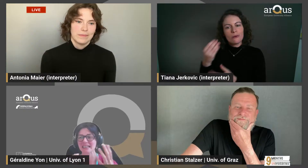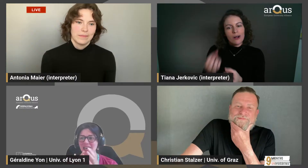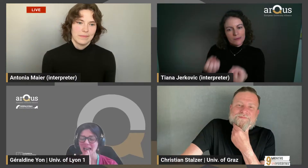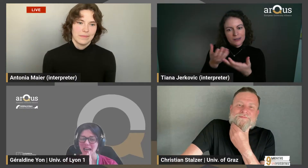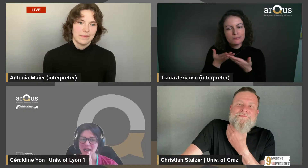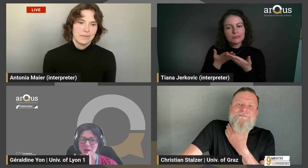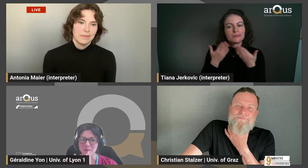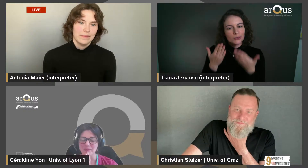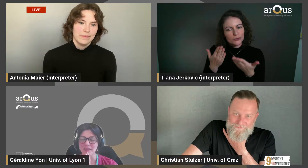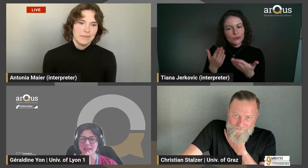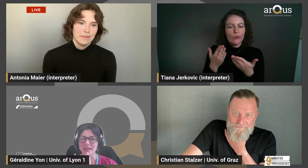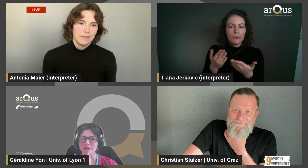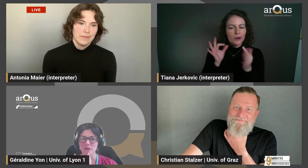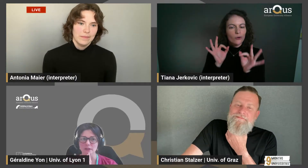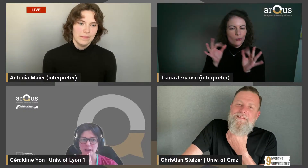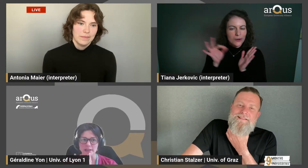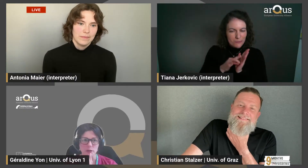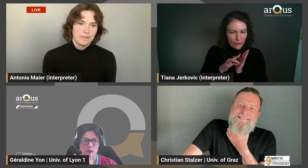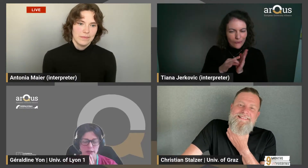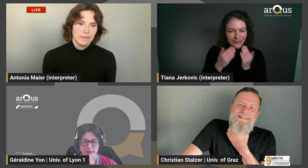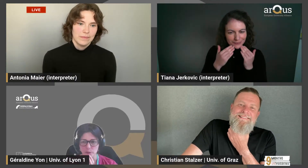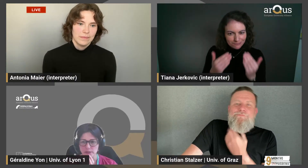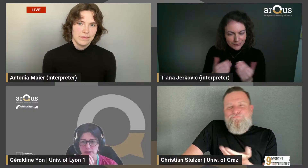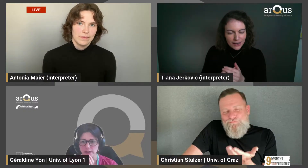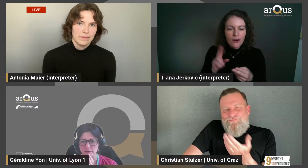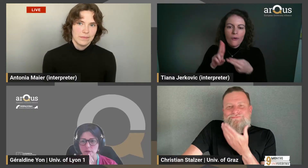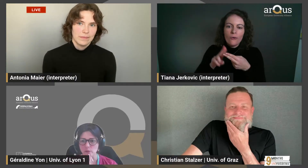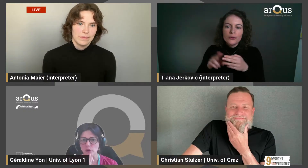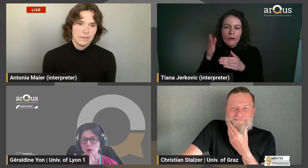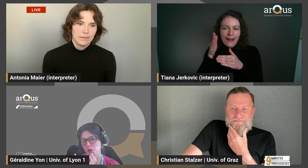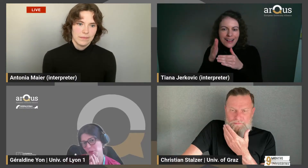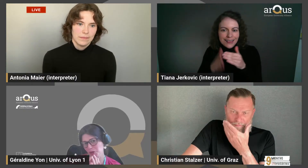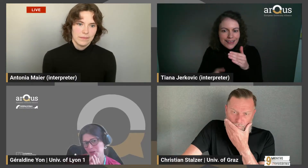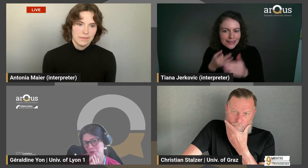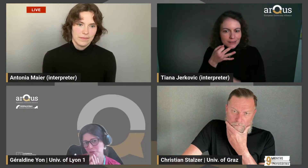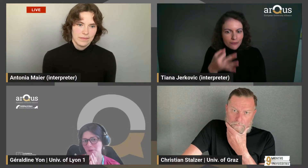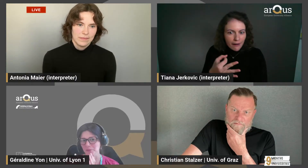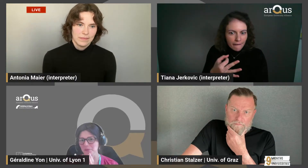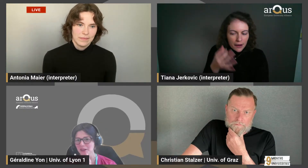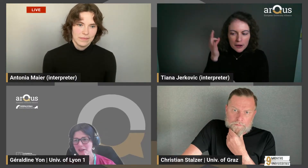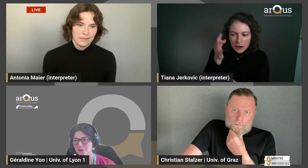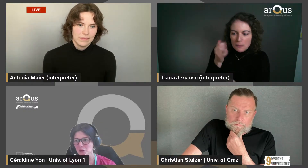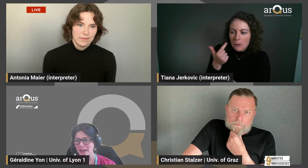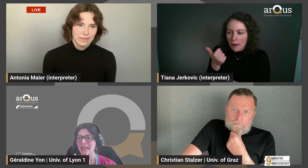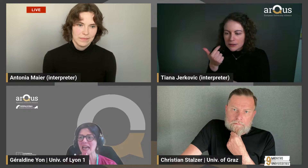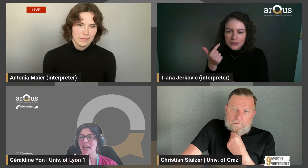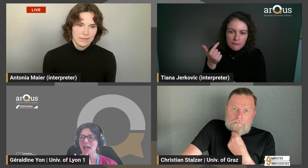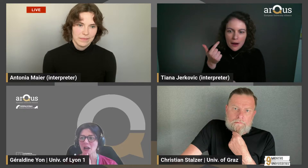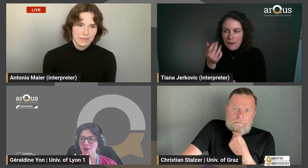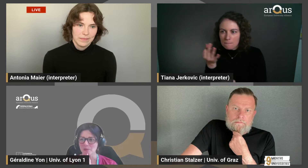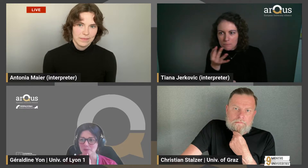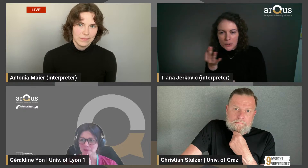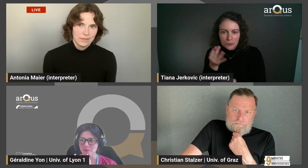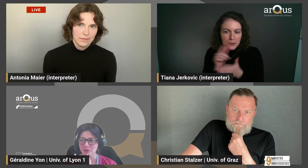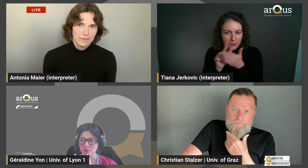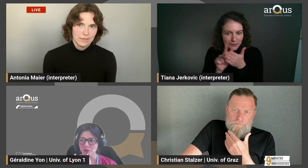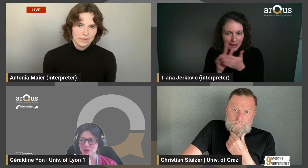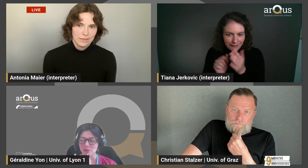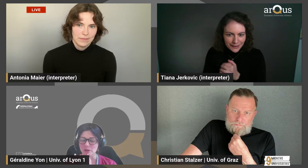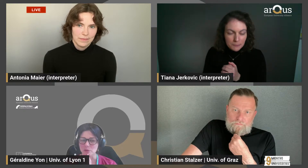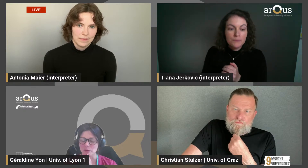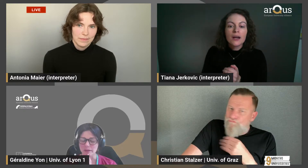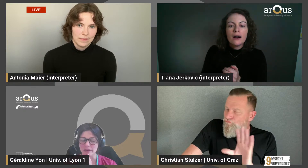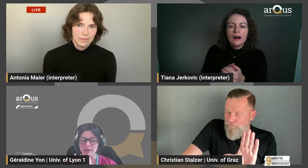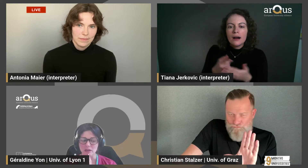that. And I have a last question. I think we still have 1 or 2 minutes if you can,